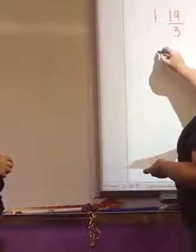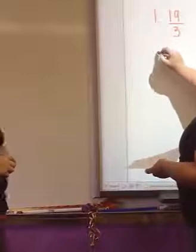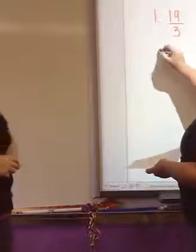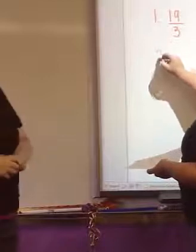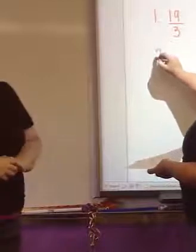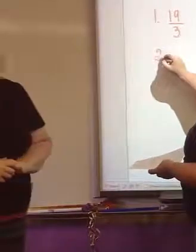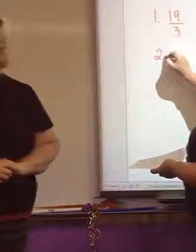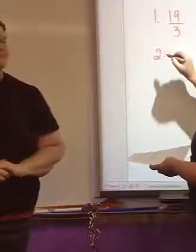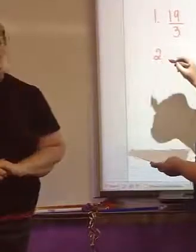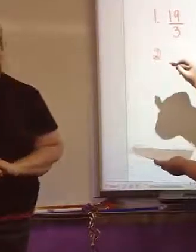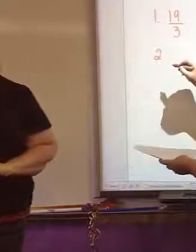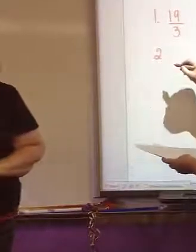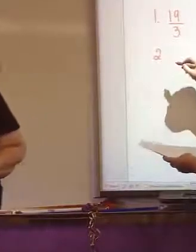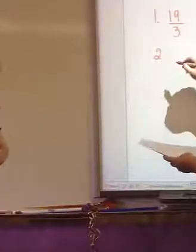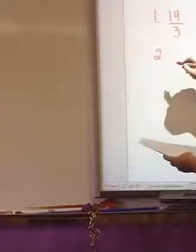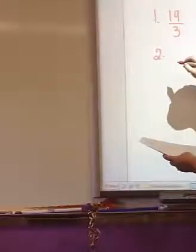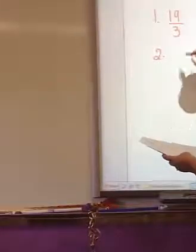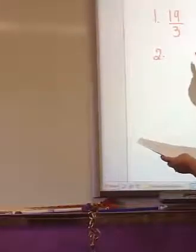Number 1, 19/3.